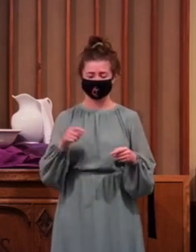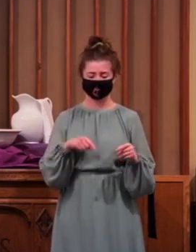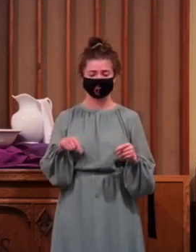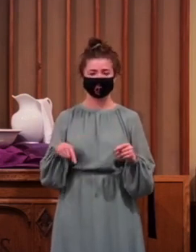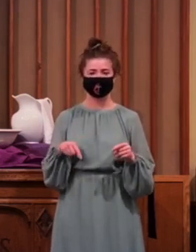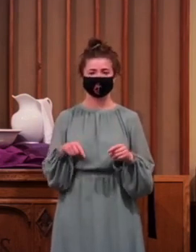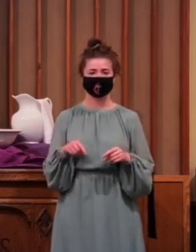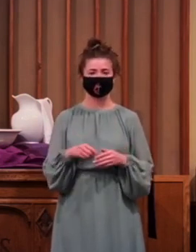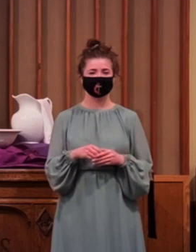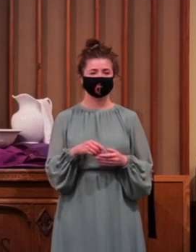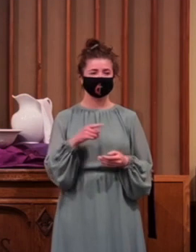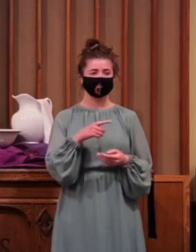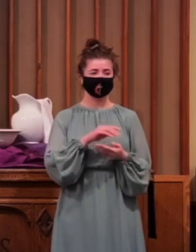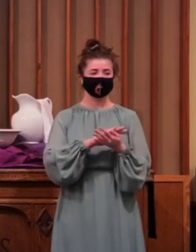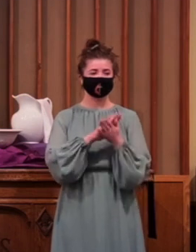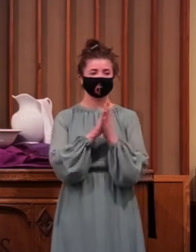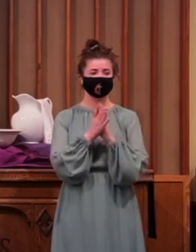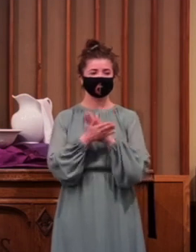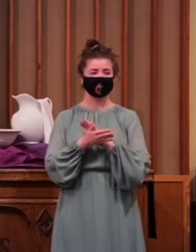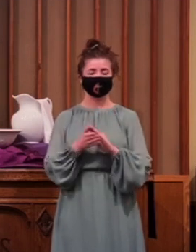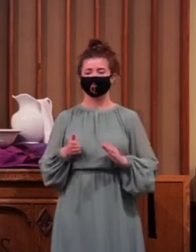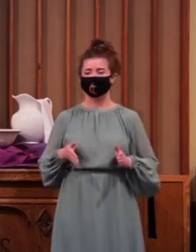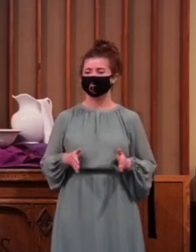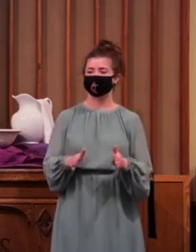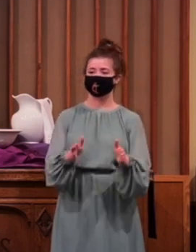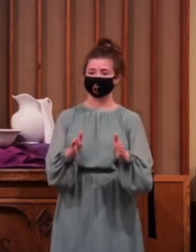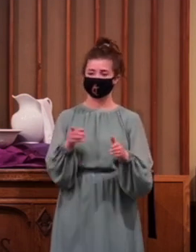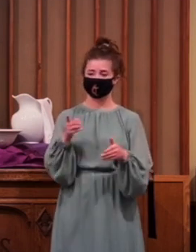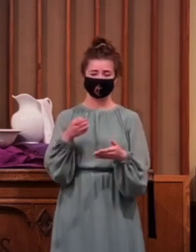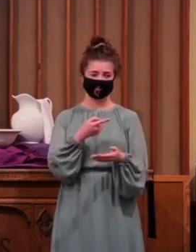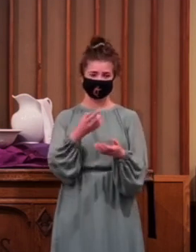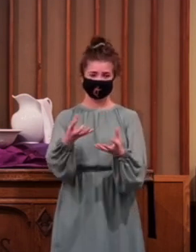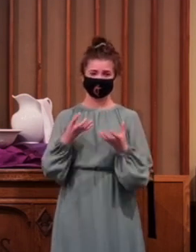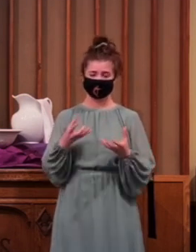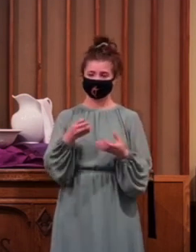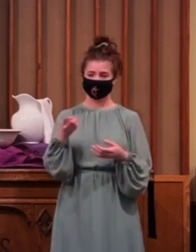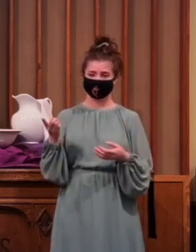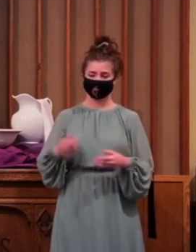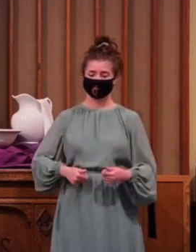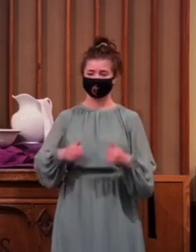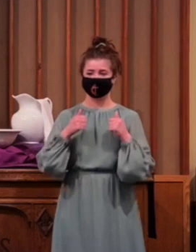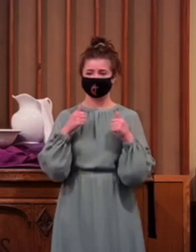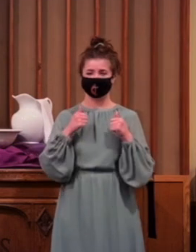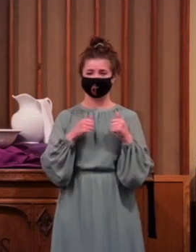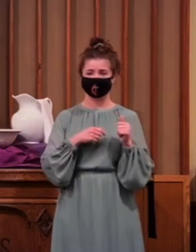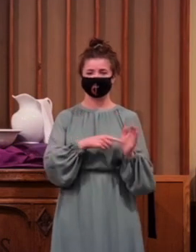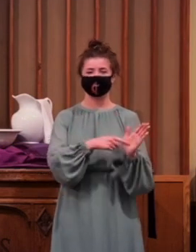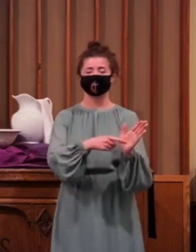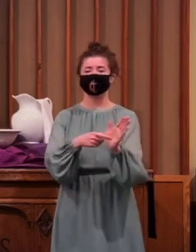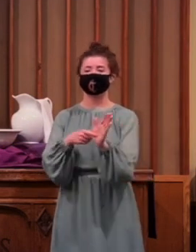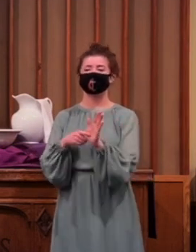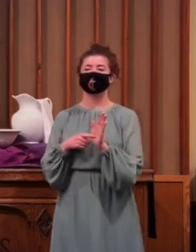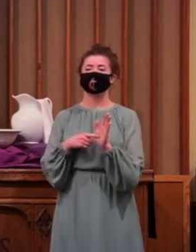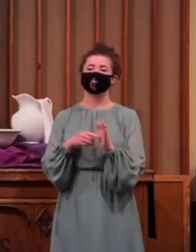Jesus embodied the way that he desired his disciples to live. He modeled that radical hospitality